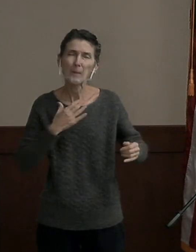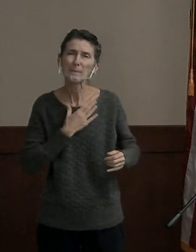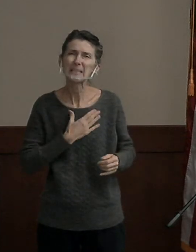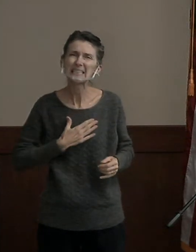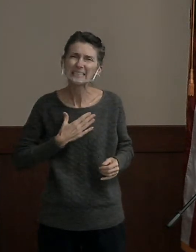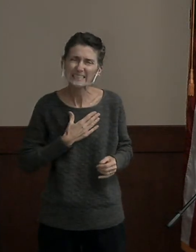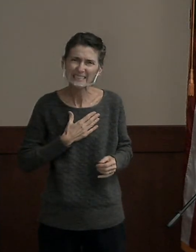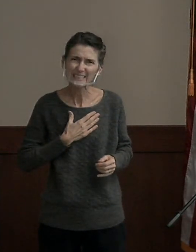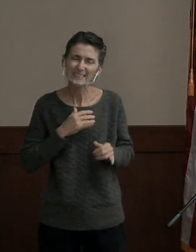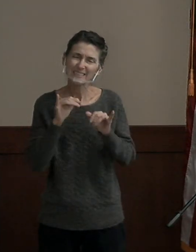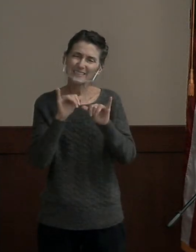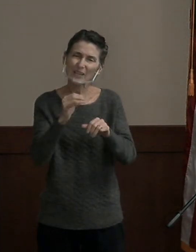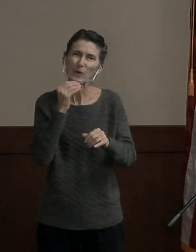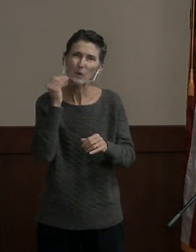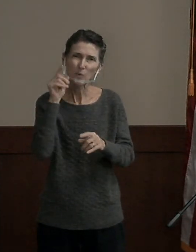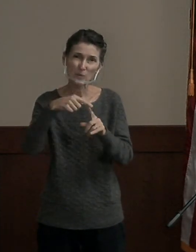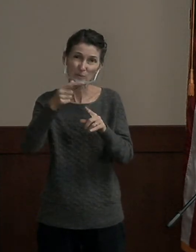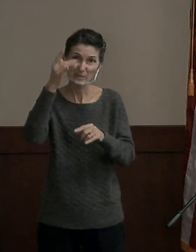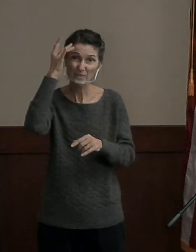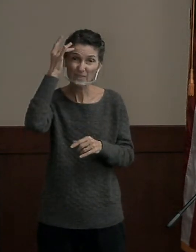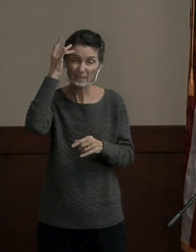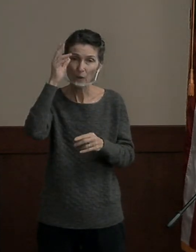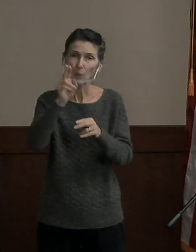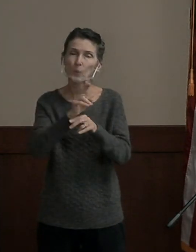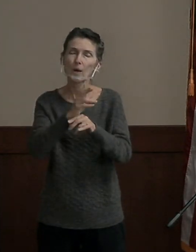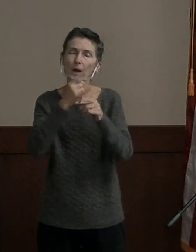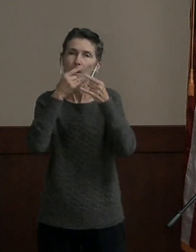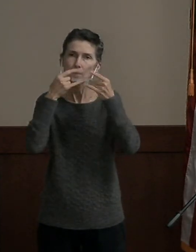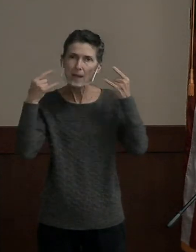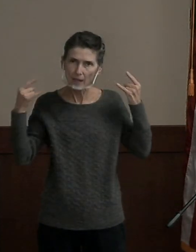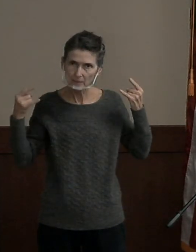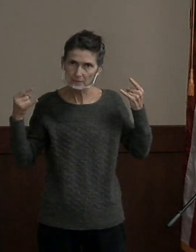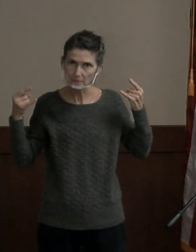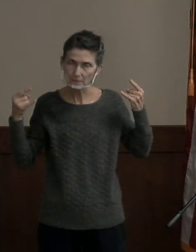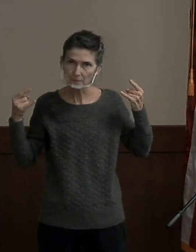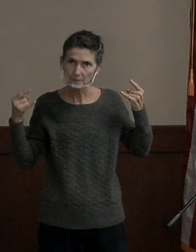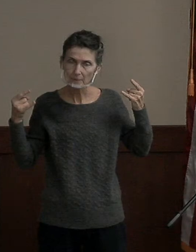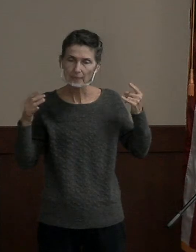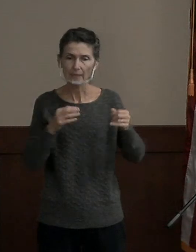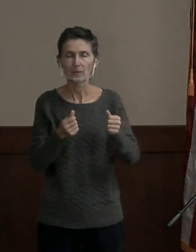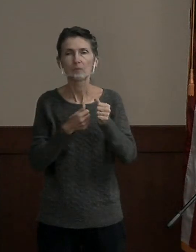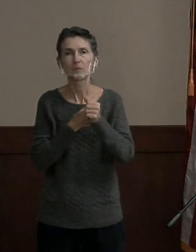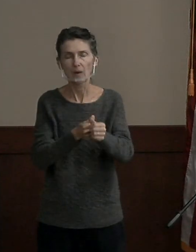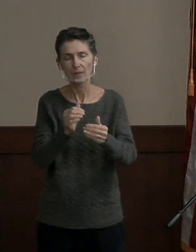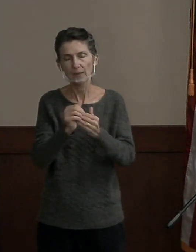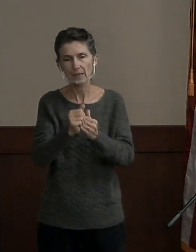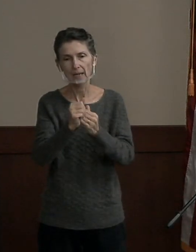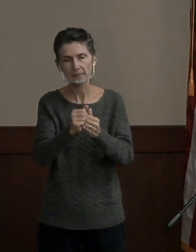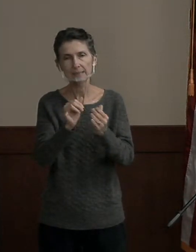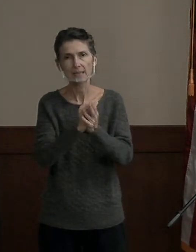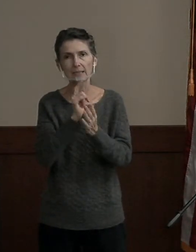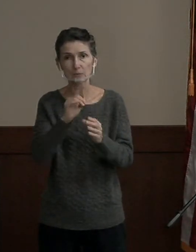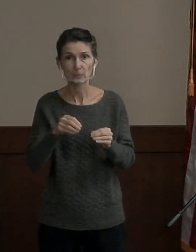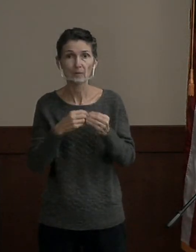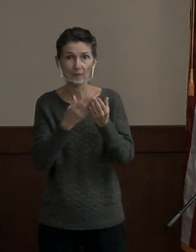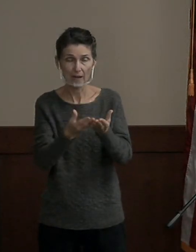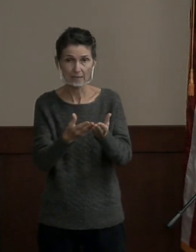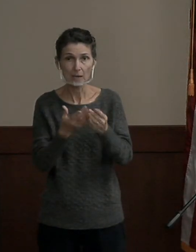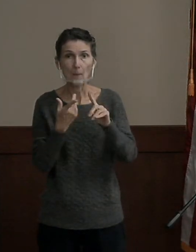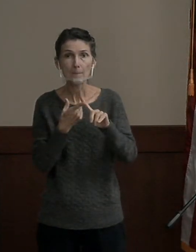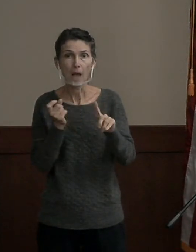Please stay home when you're sick, wear a mask, and follow the guidance that is being provided